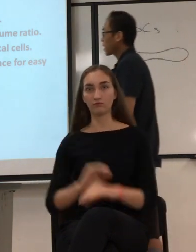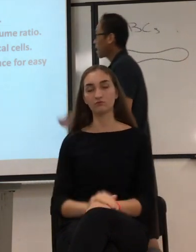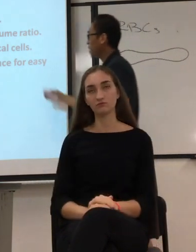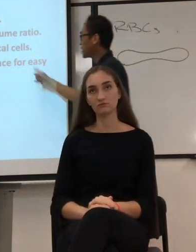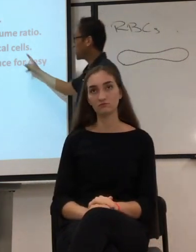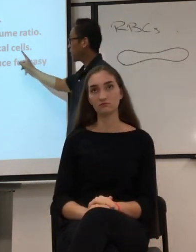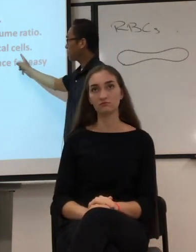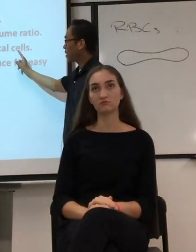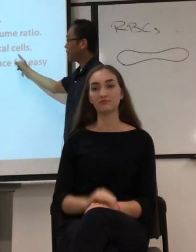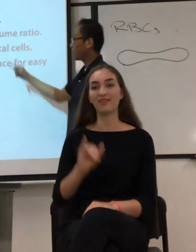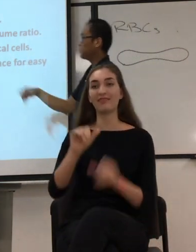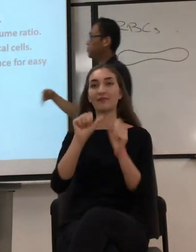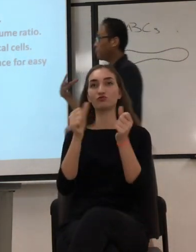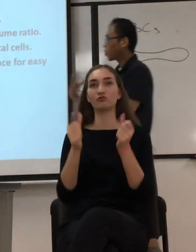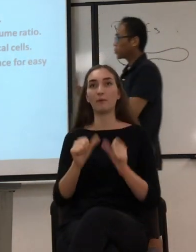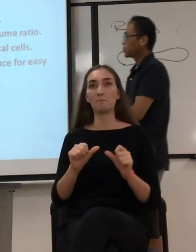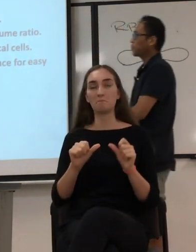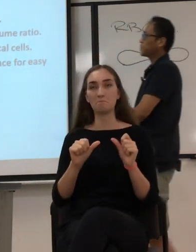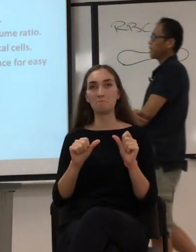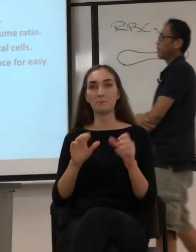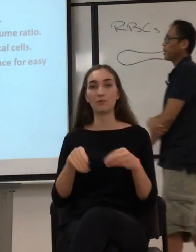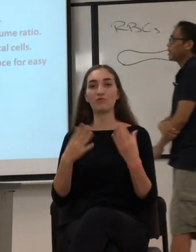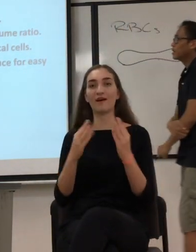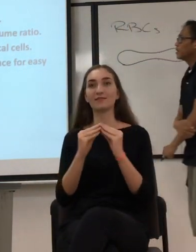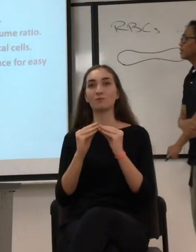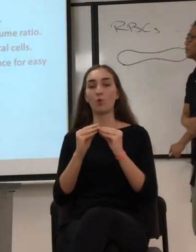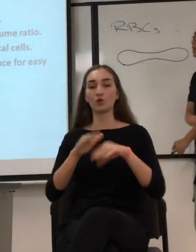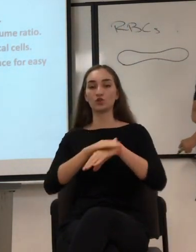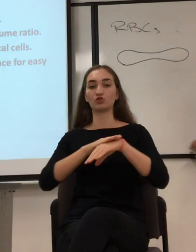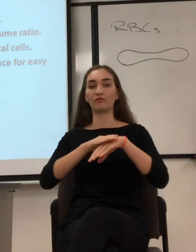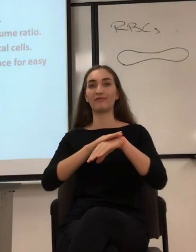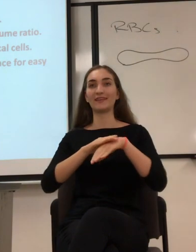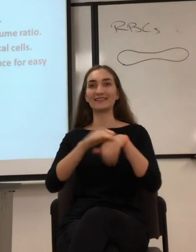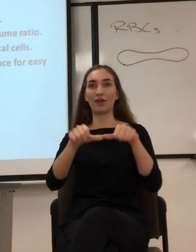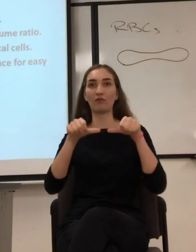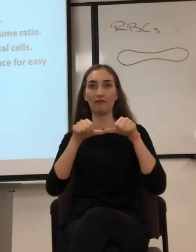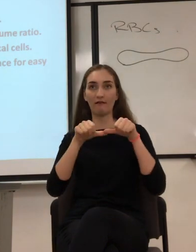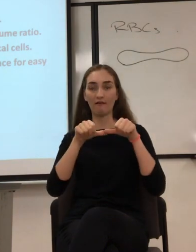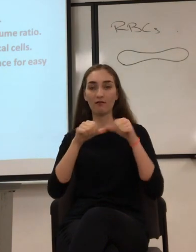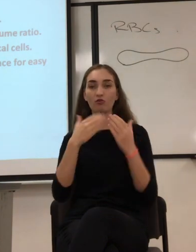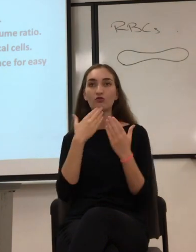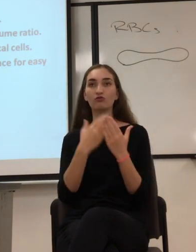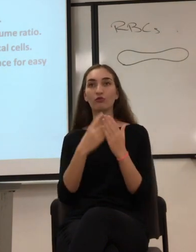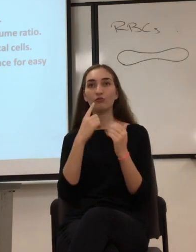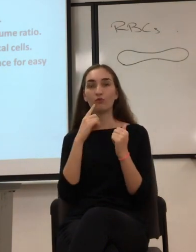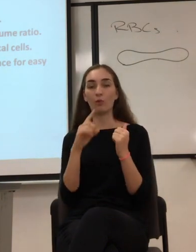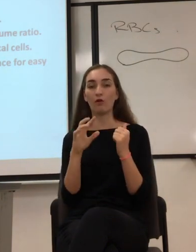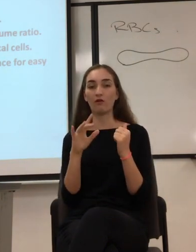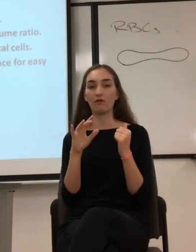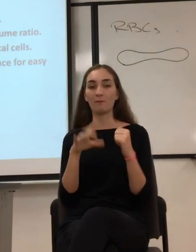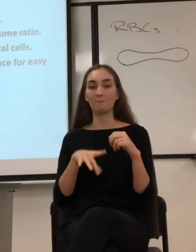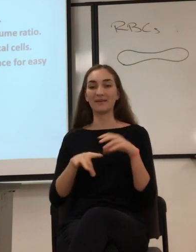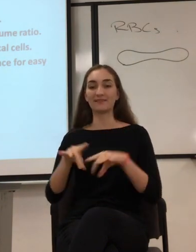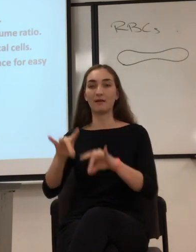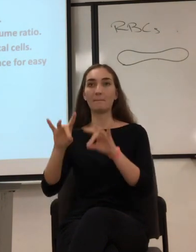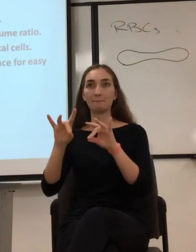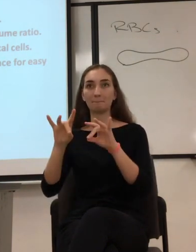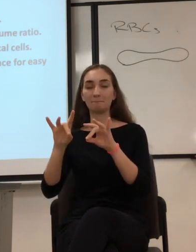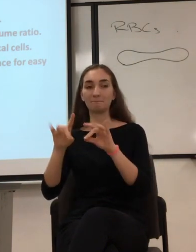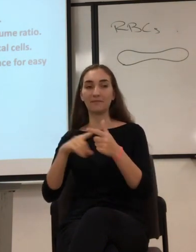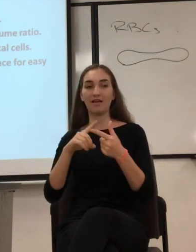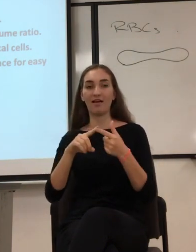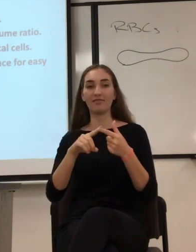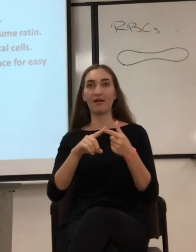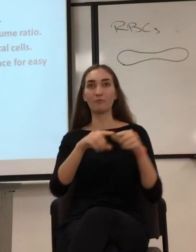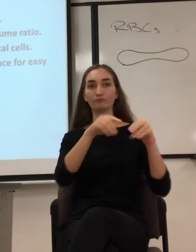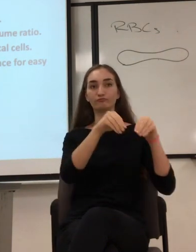So that kind of, that shape kind of gives you more surface area, which is good for picking up and dropping off gases at the